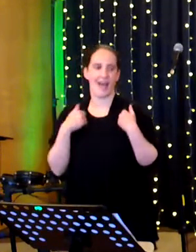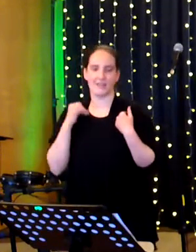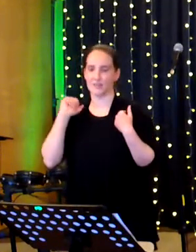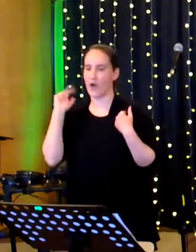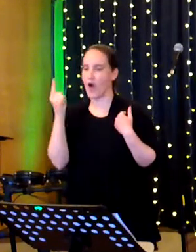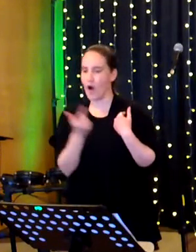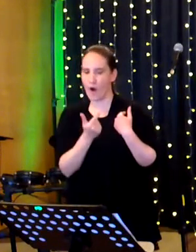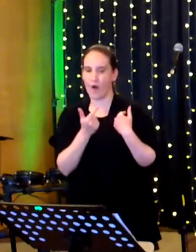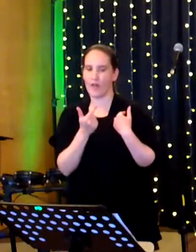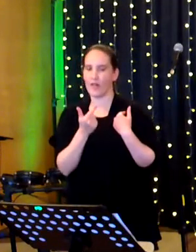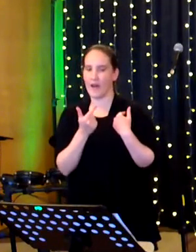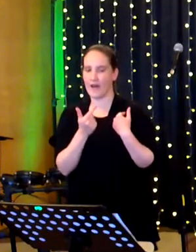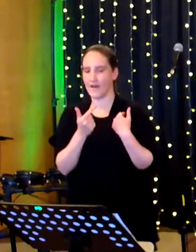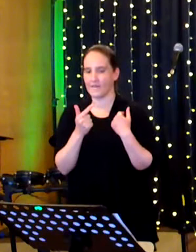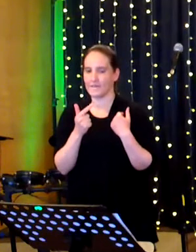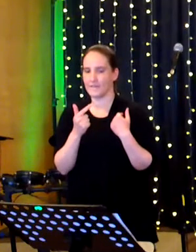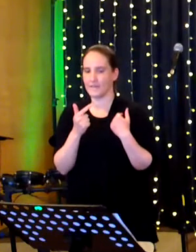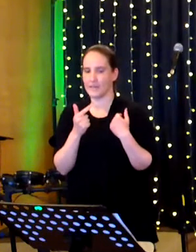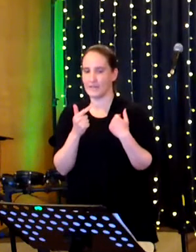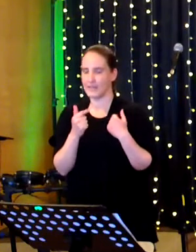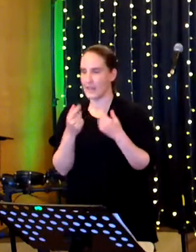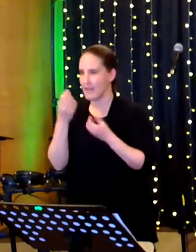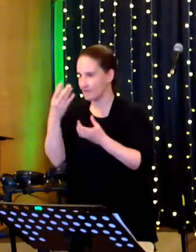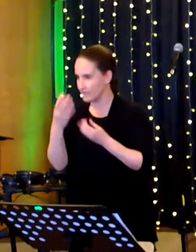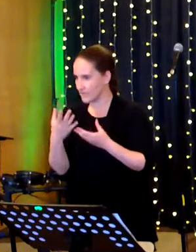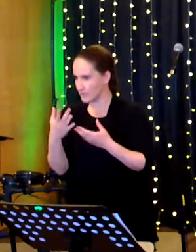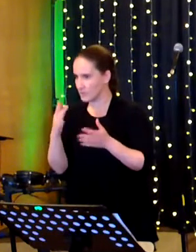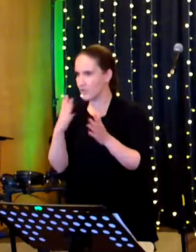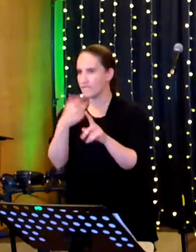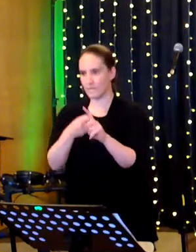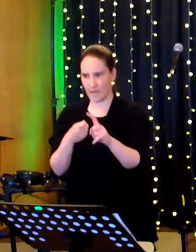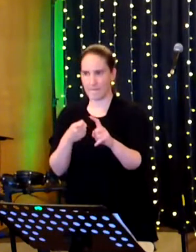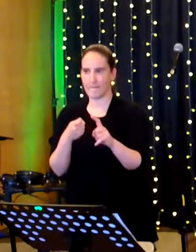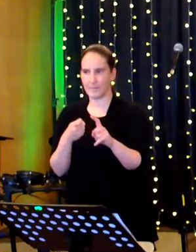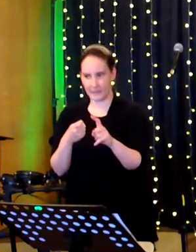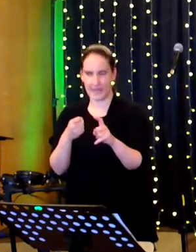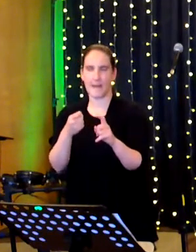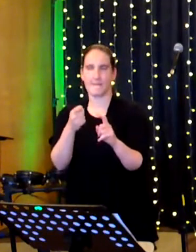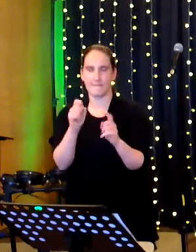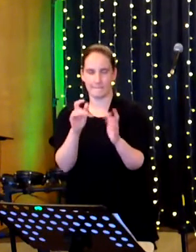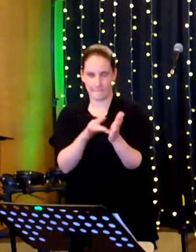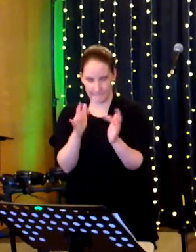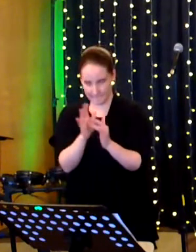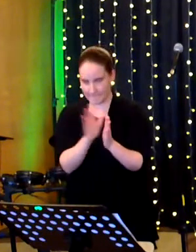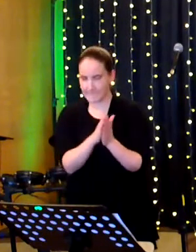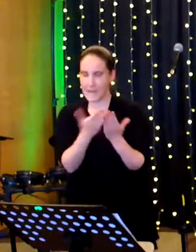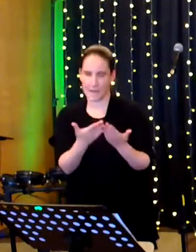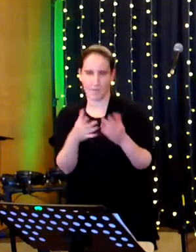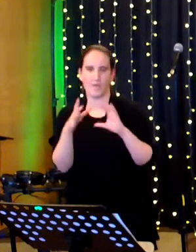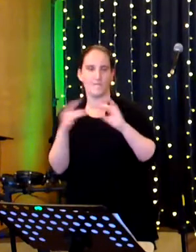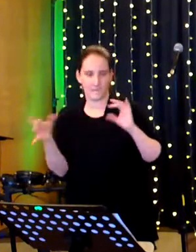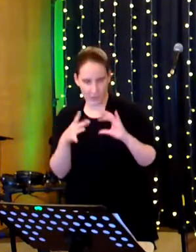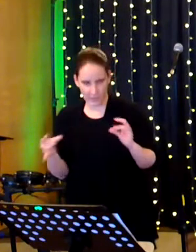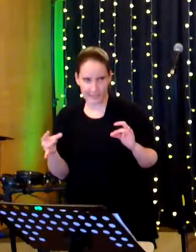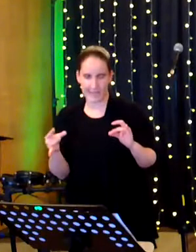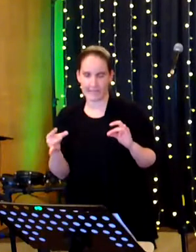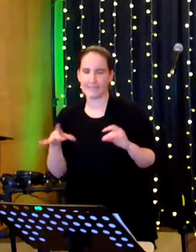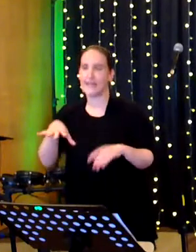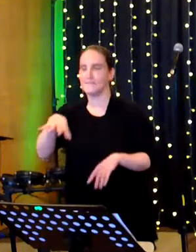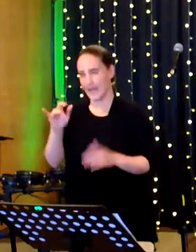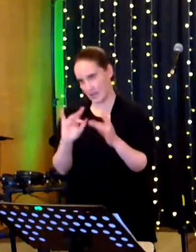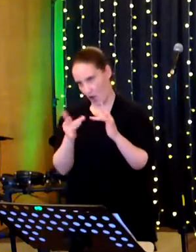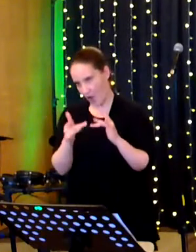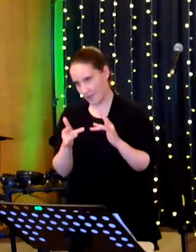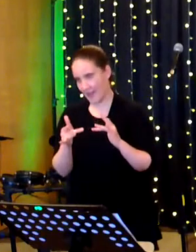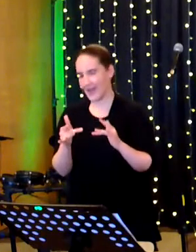the scriptures in it, and it also has these points, the ones that I make sure that we hear when I say, first thing, that's going to be in the handout. So